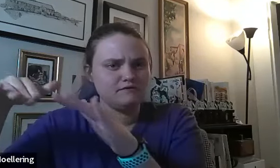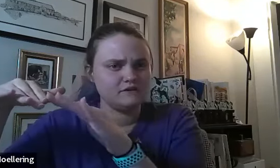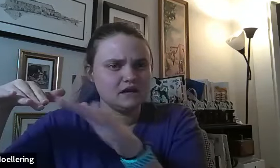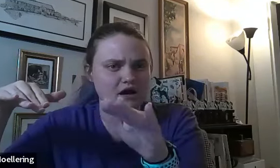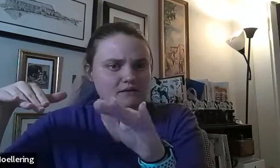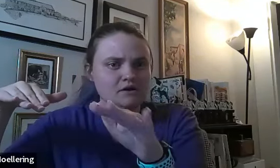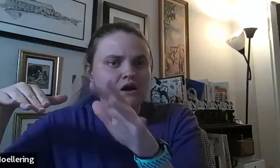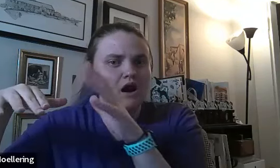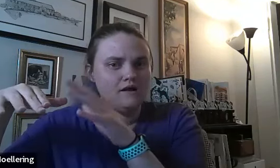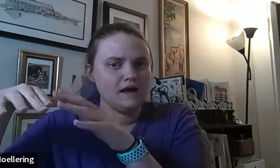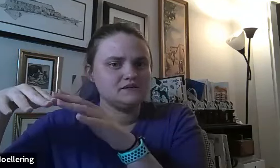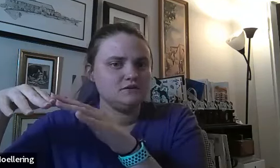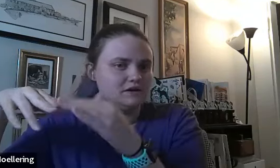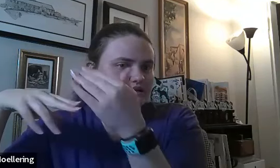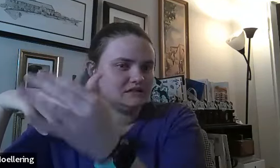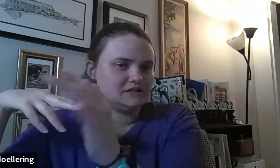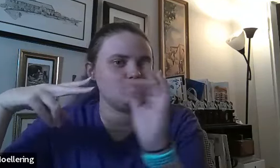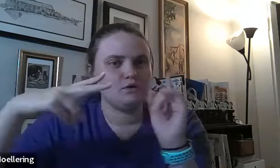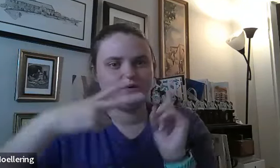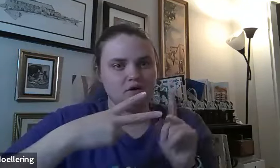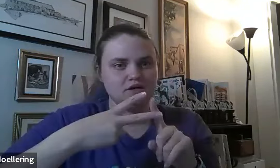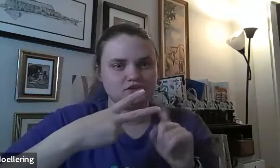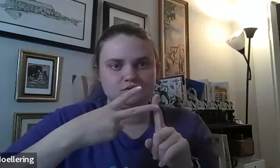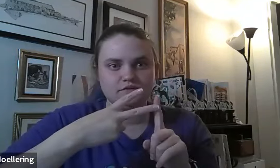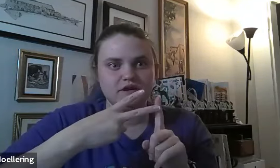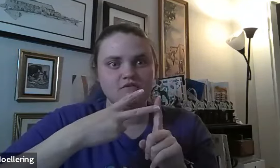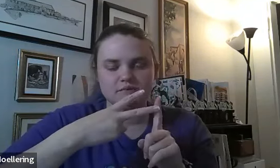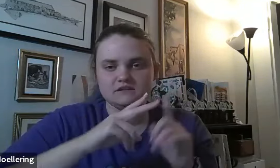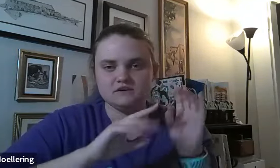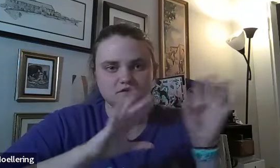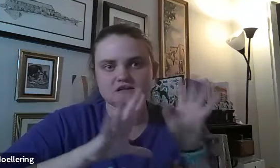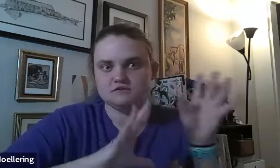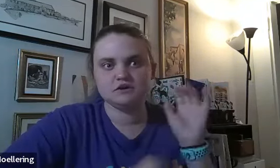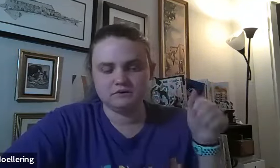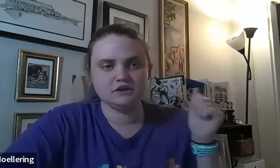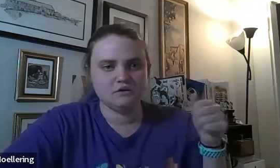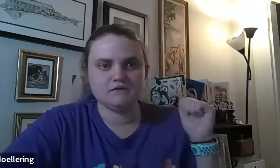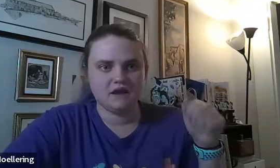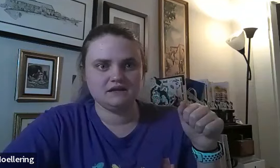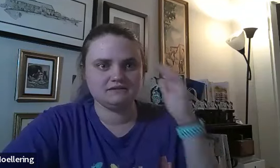for the time, I'll ask if you want to continue or if we want to just review the alphabet. So if you guys are all good, we can go over that again.